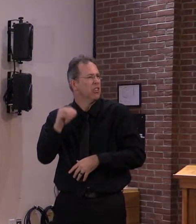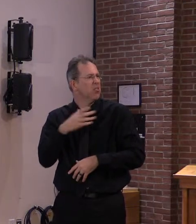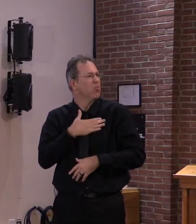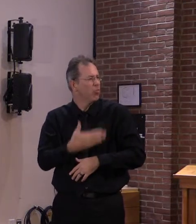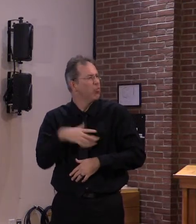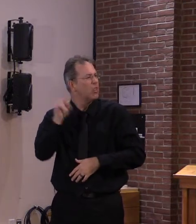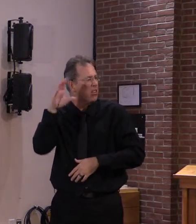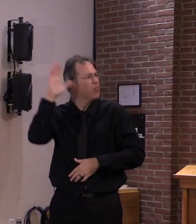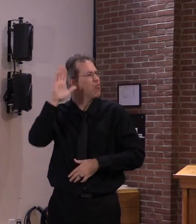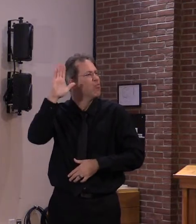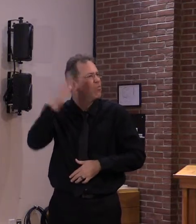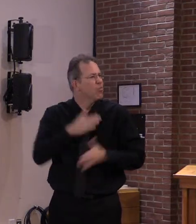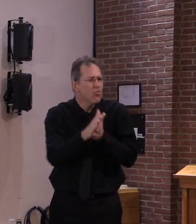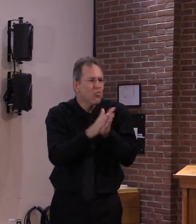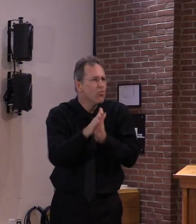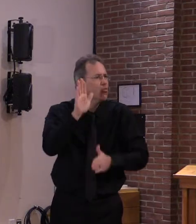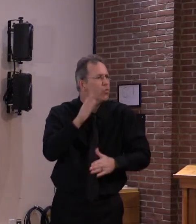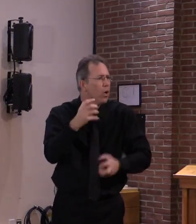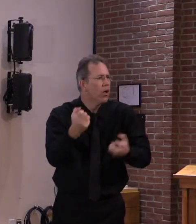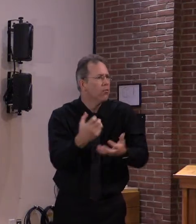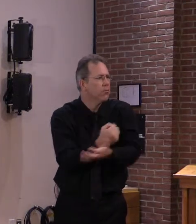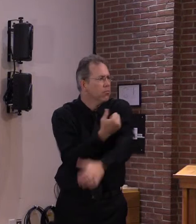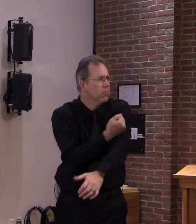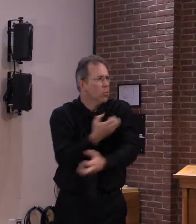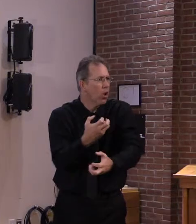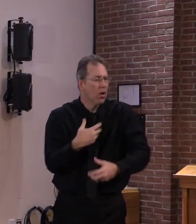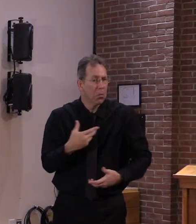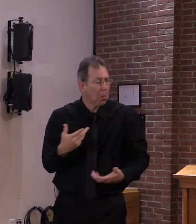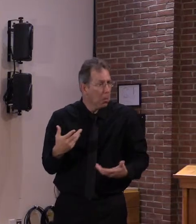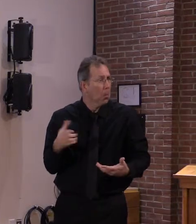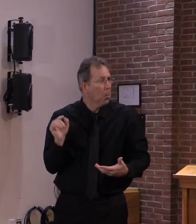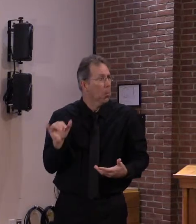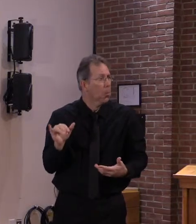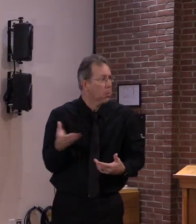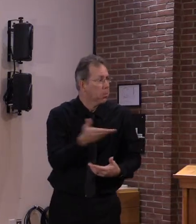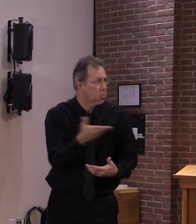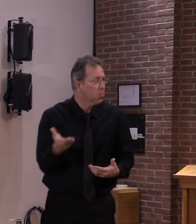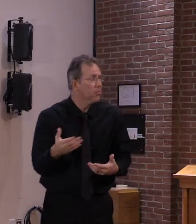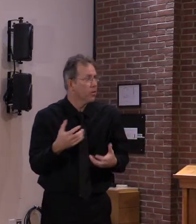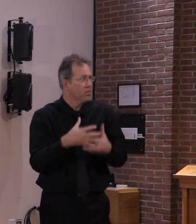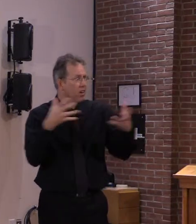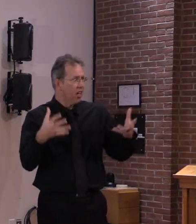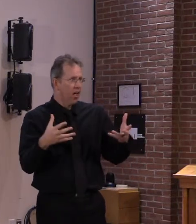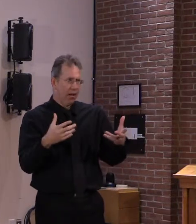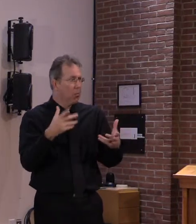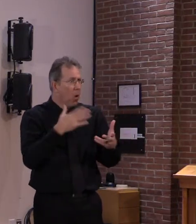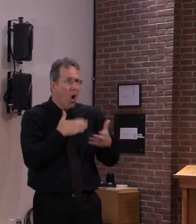ourselves for the future. As well, we're going to be through every